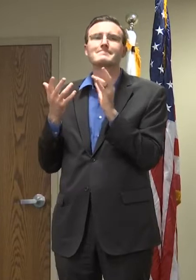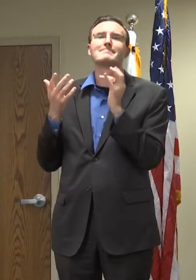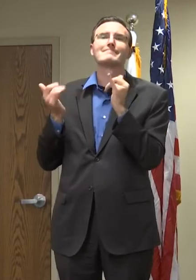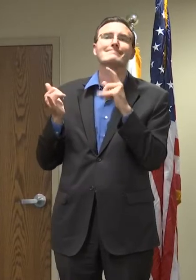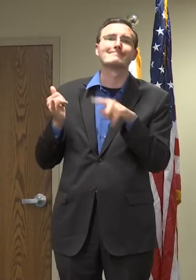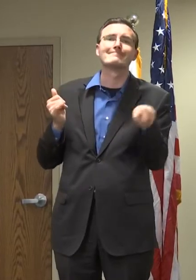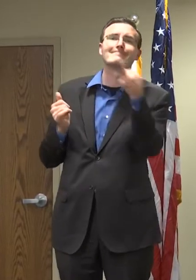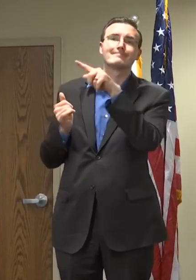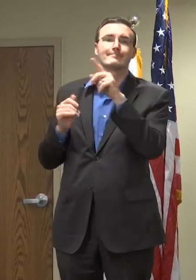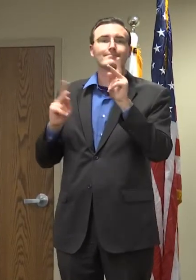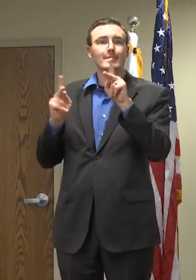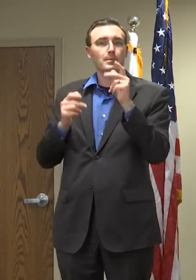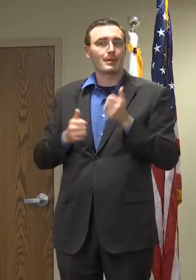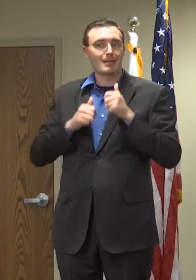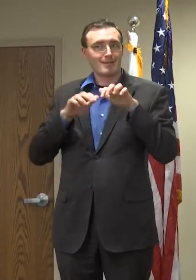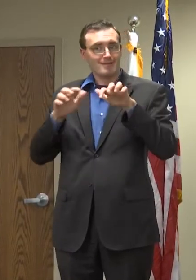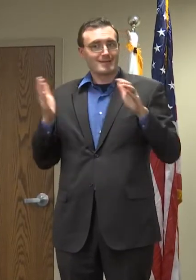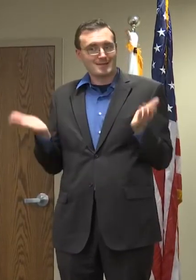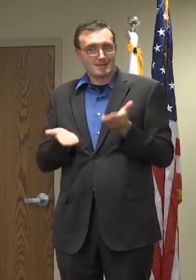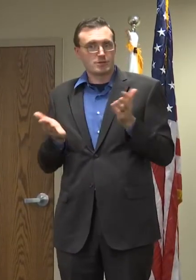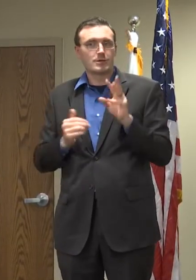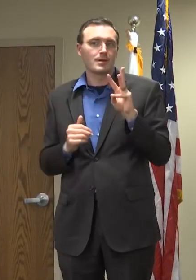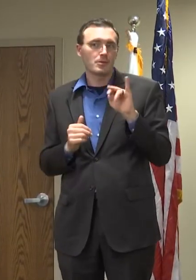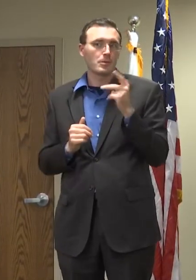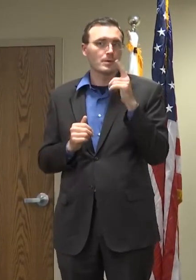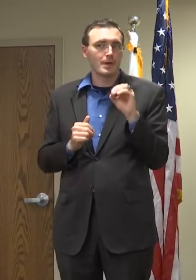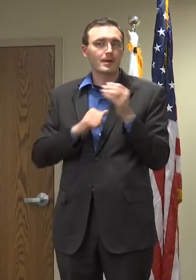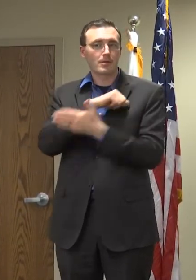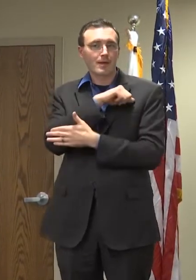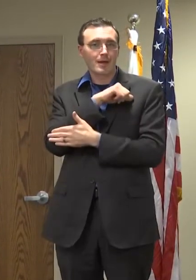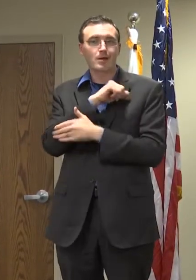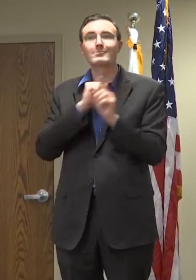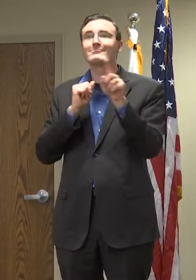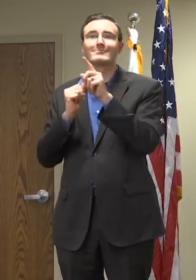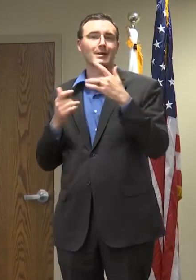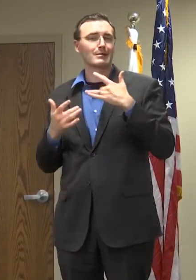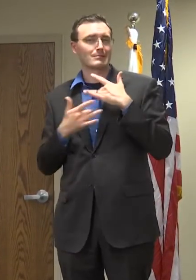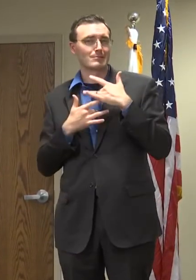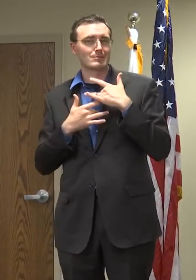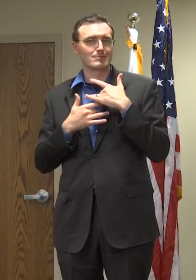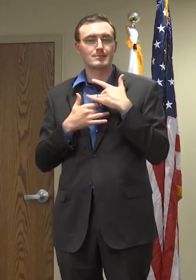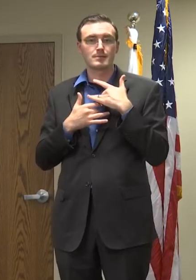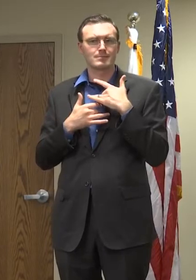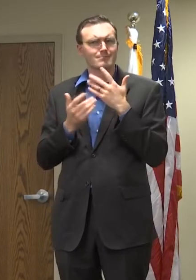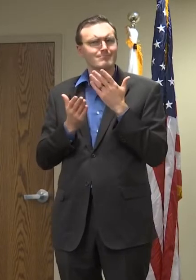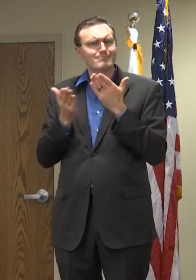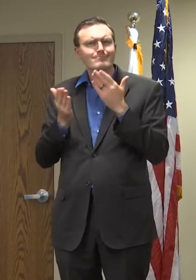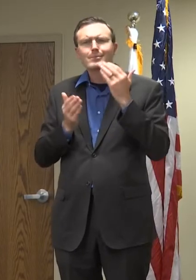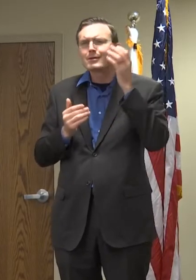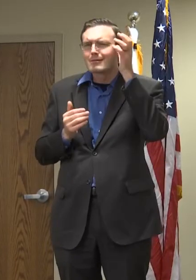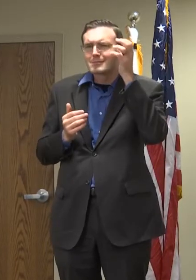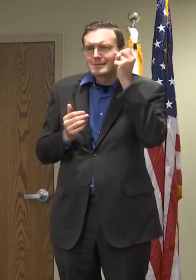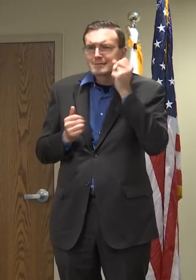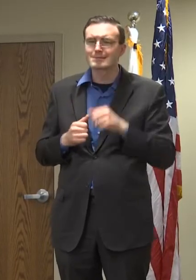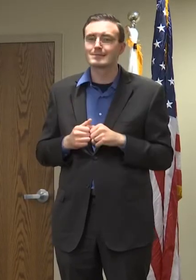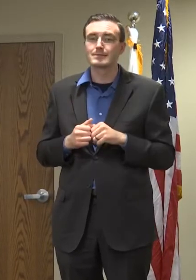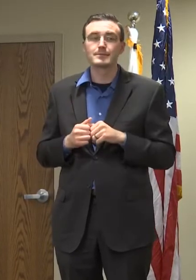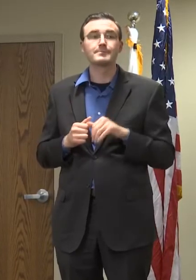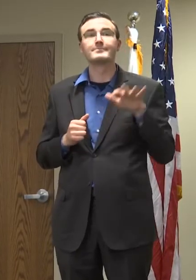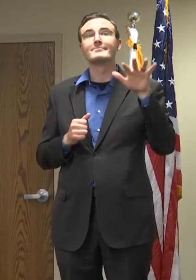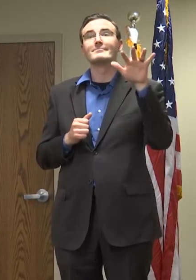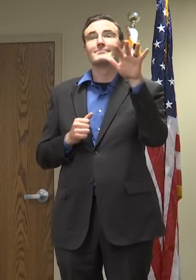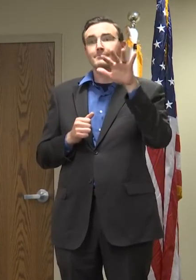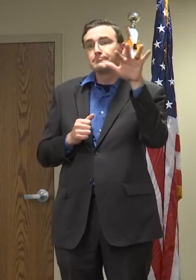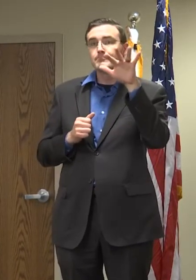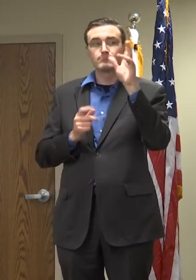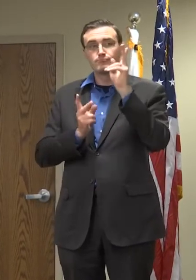concerned residents and citizens of Winnebago County about using some common sense on this. Avoiding travel to areas or having